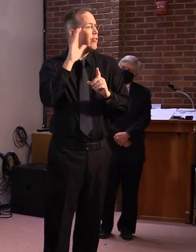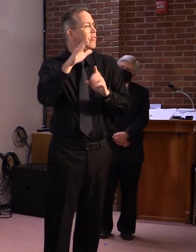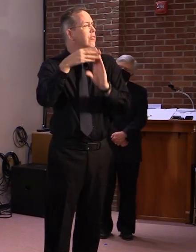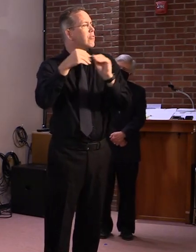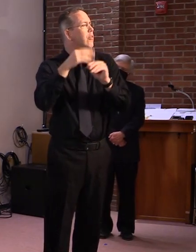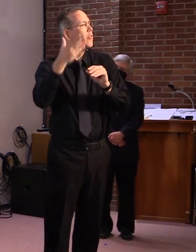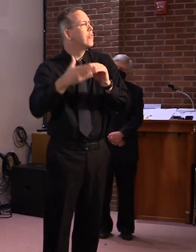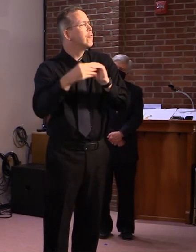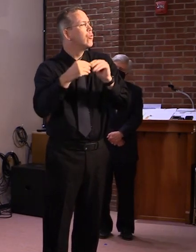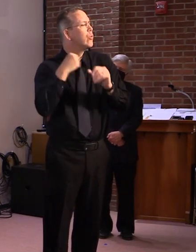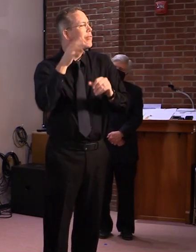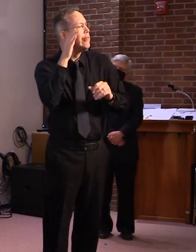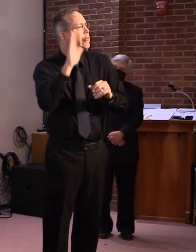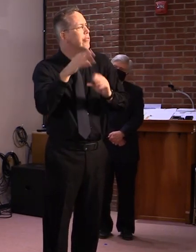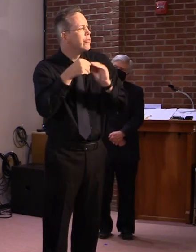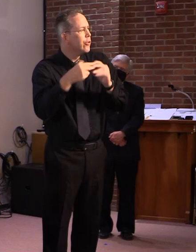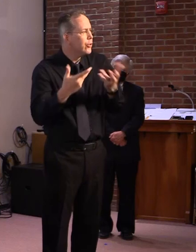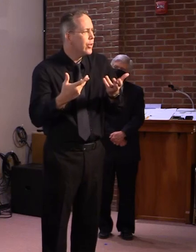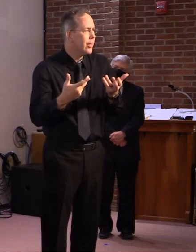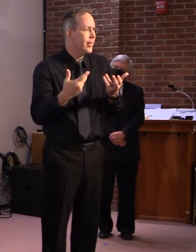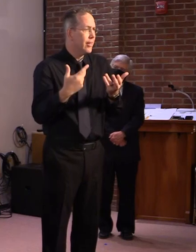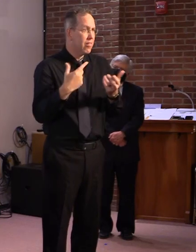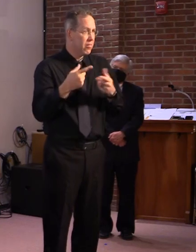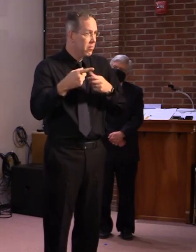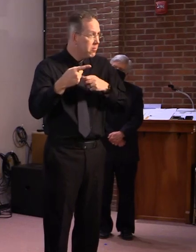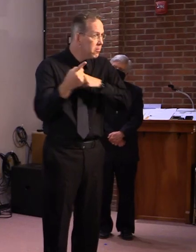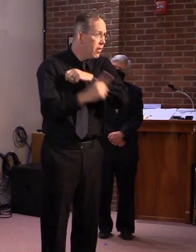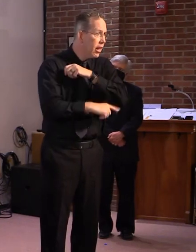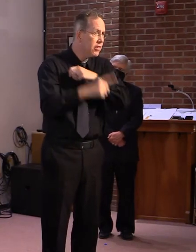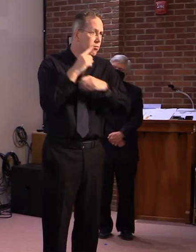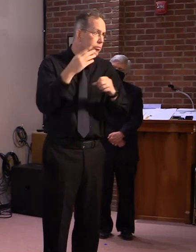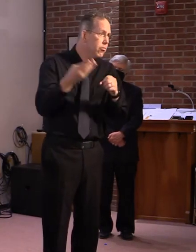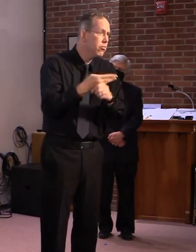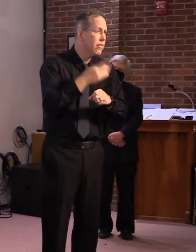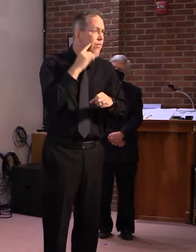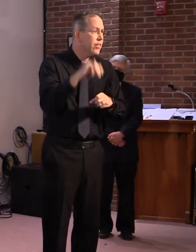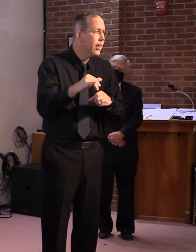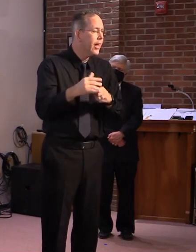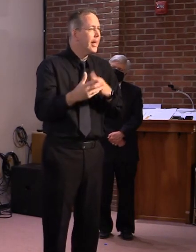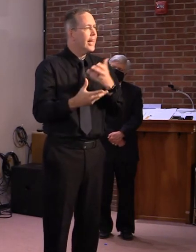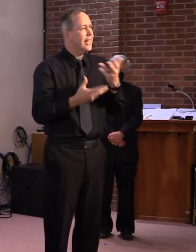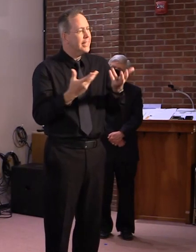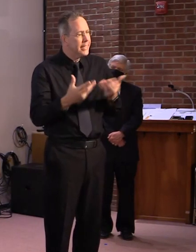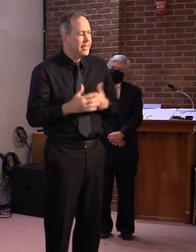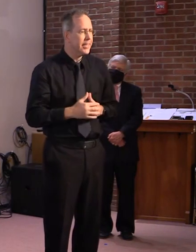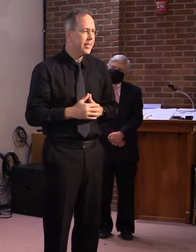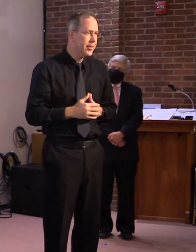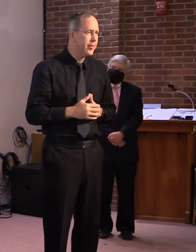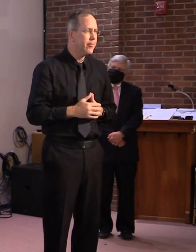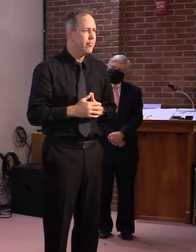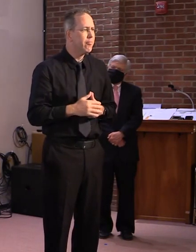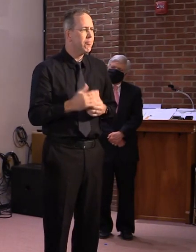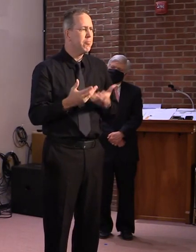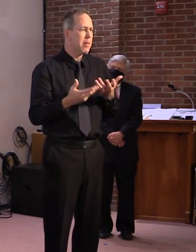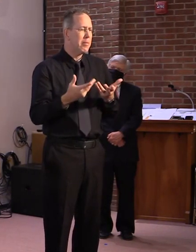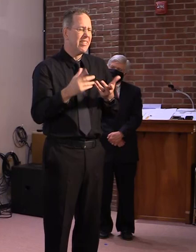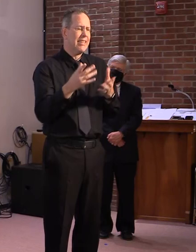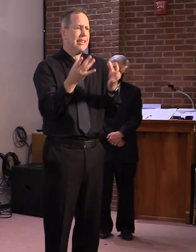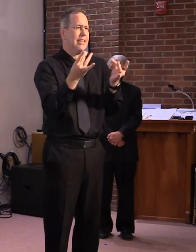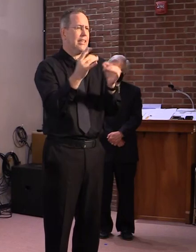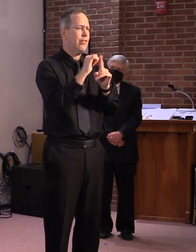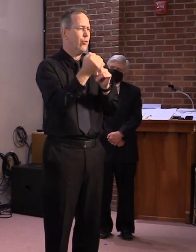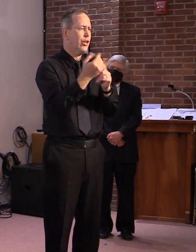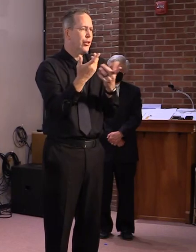to be penalized for that in that manner. I think is problematic. But I'm assuming that this is going